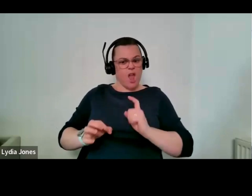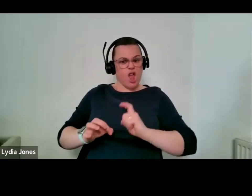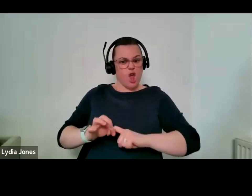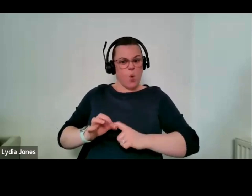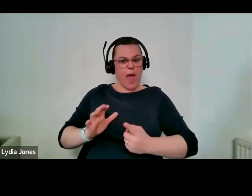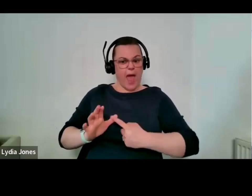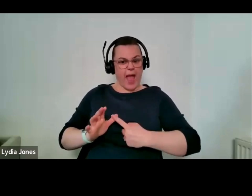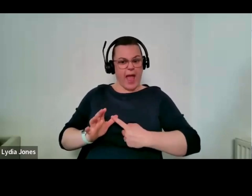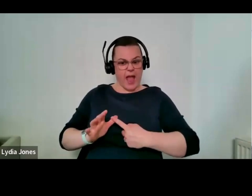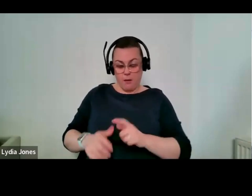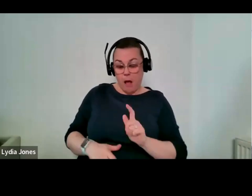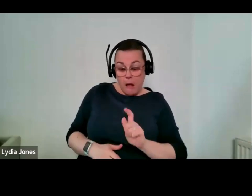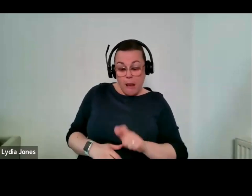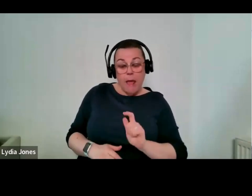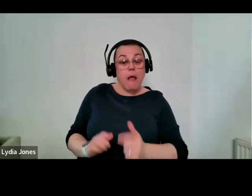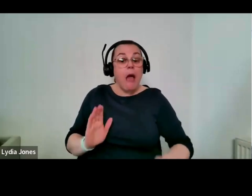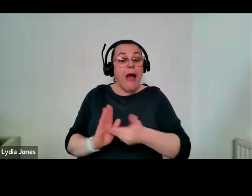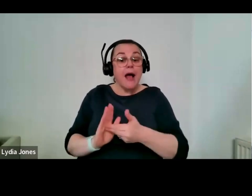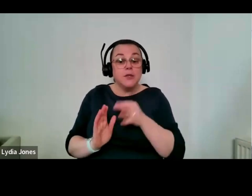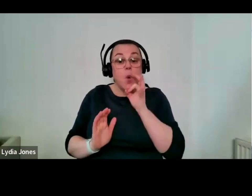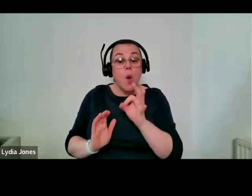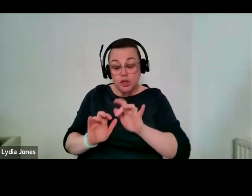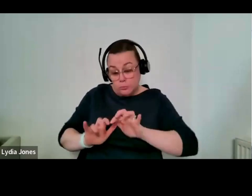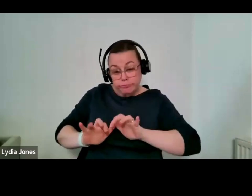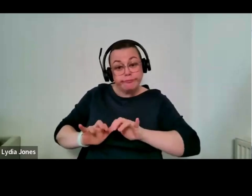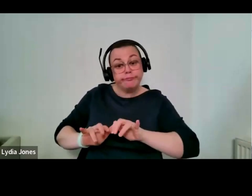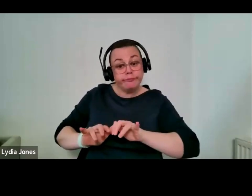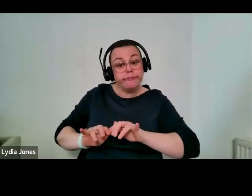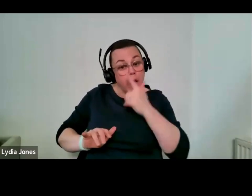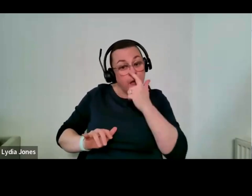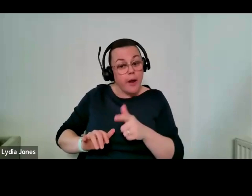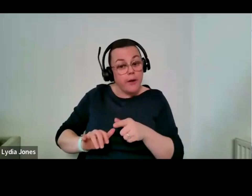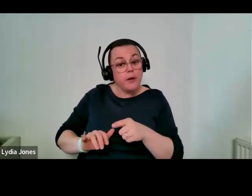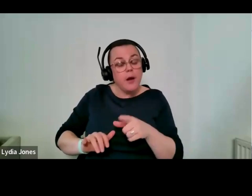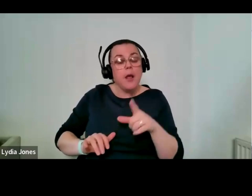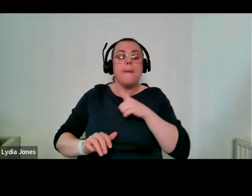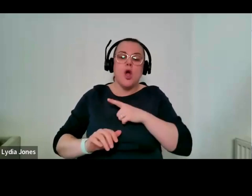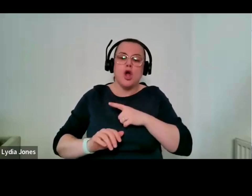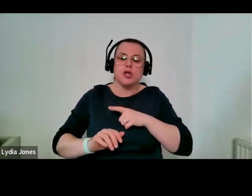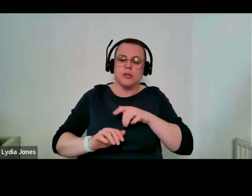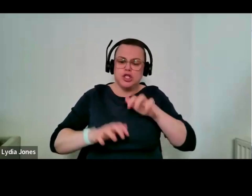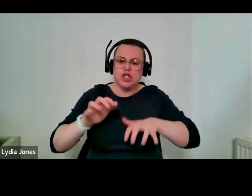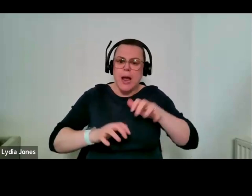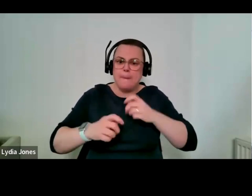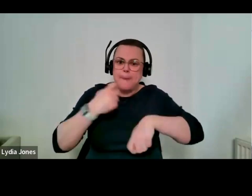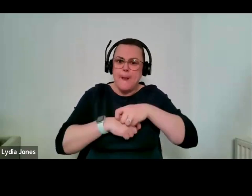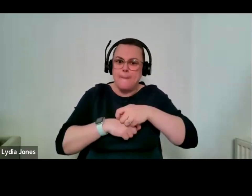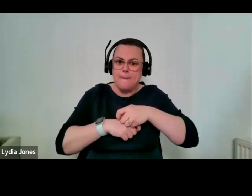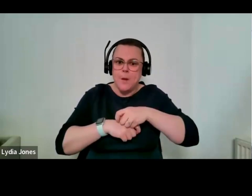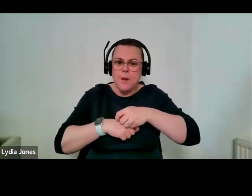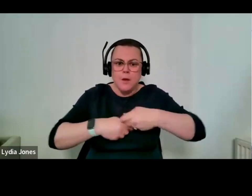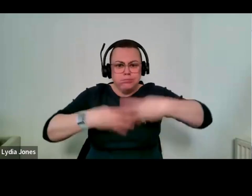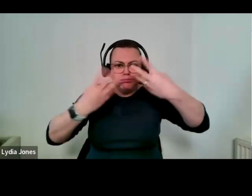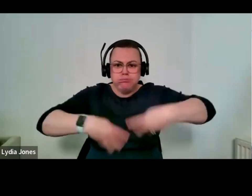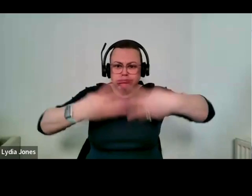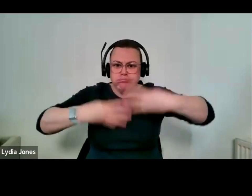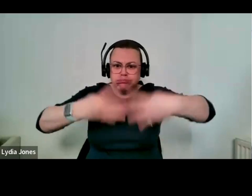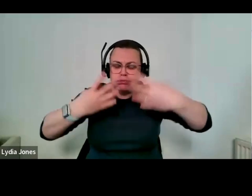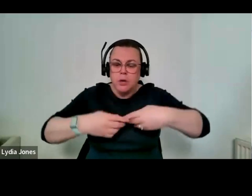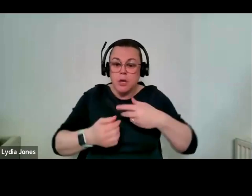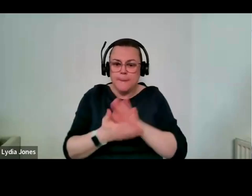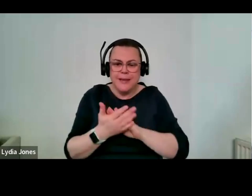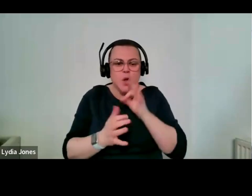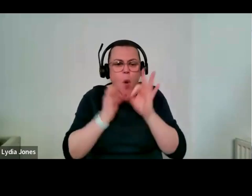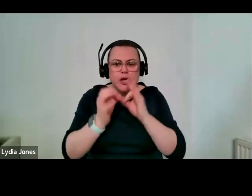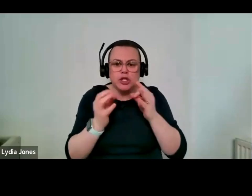says Q&A. Put your questions in there, because the chat gets quite busy and it does mean that sometimes questions get